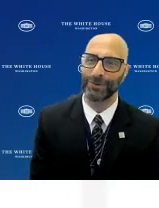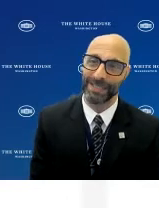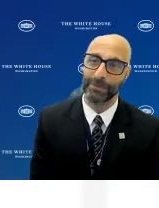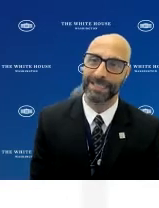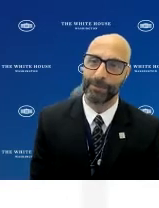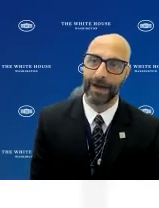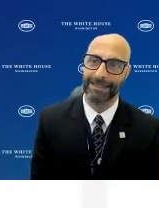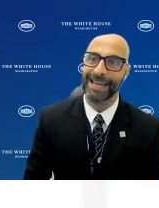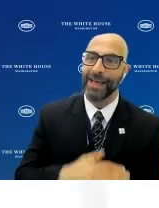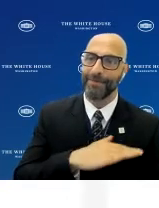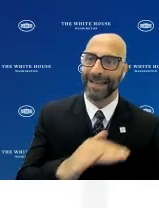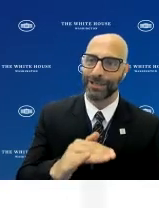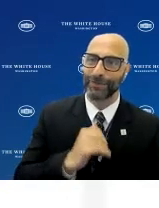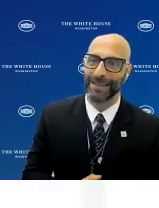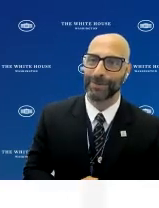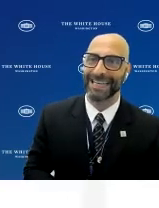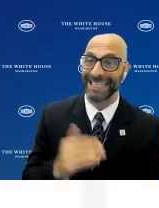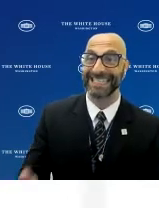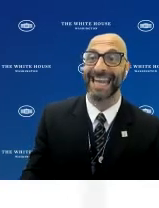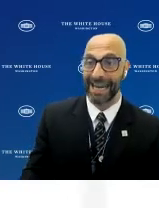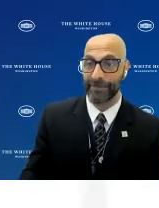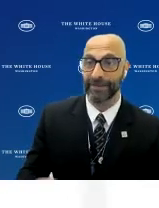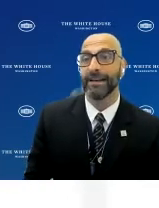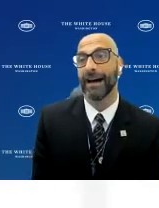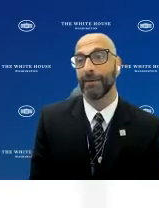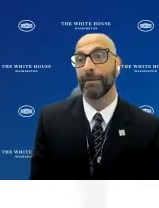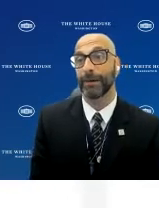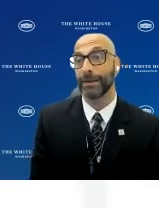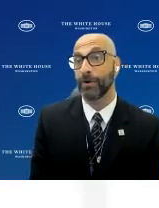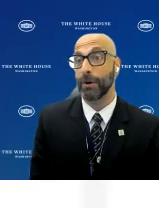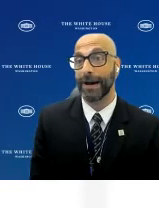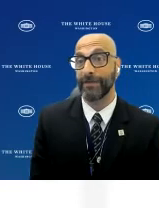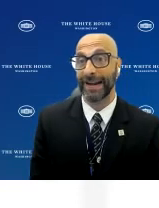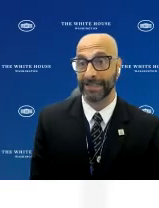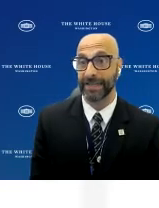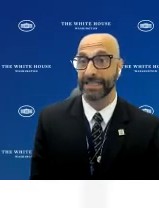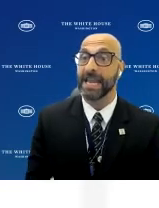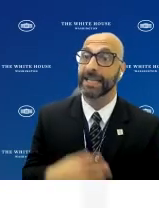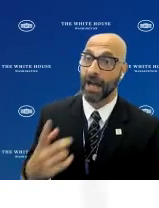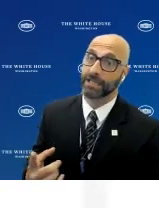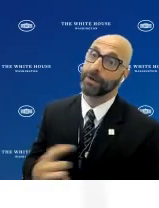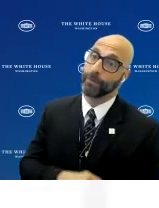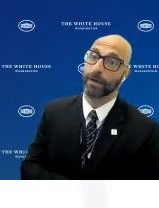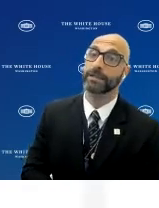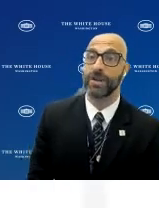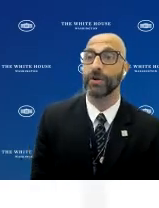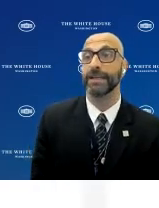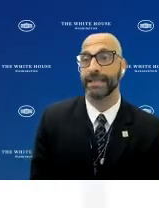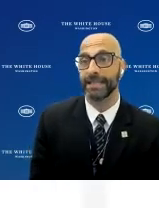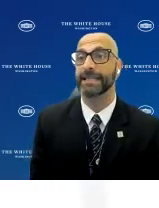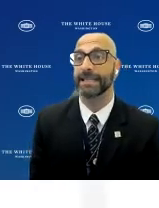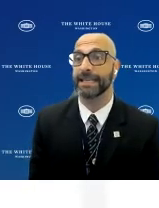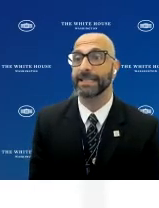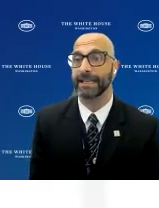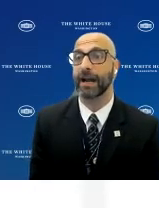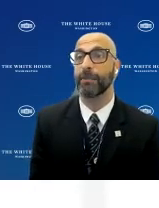549 people that were treated with TPOXX. The message from this one is it's safe, but we don't know about effectiveness. It's also important to